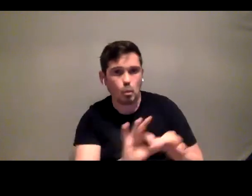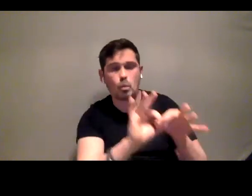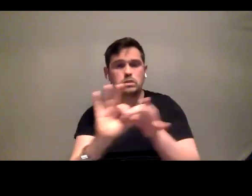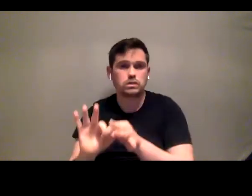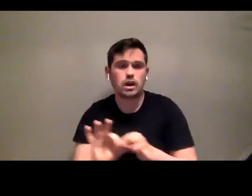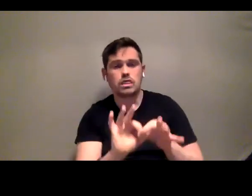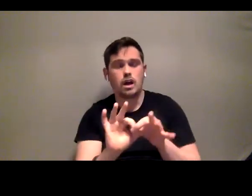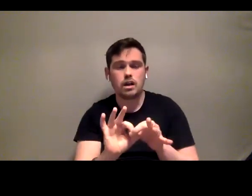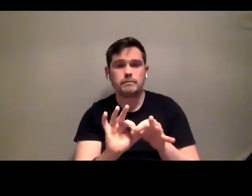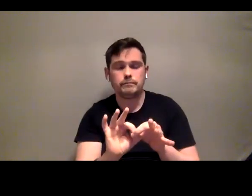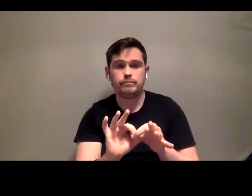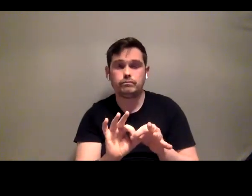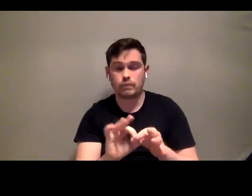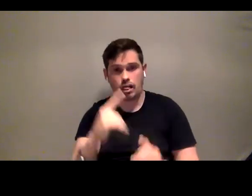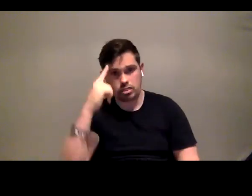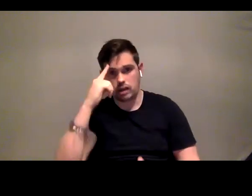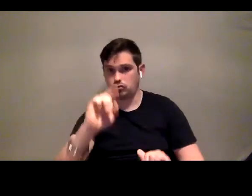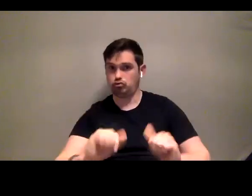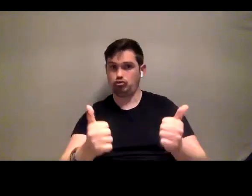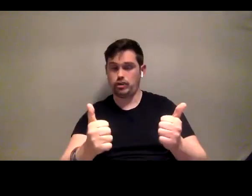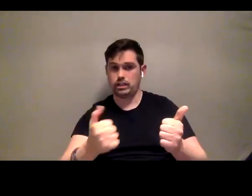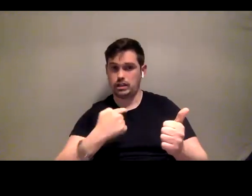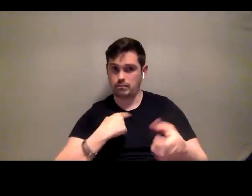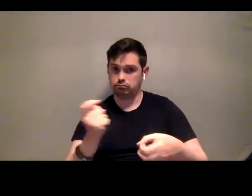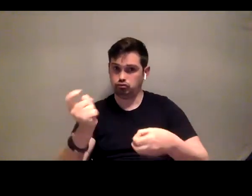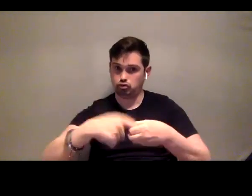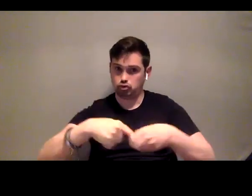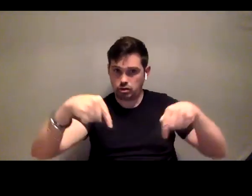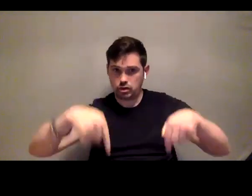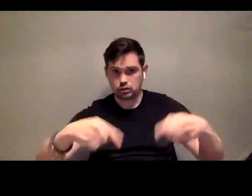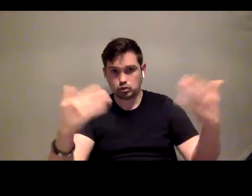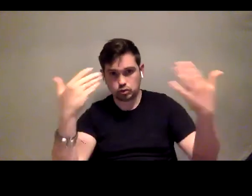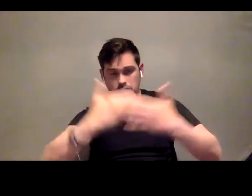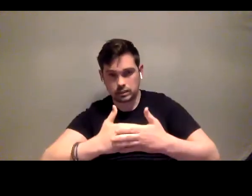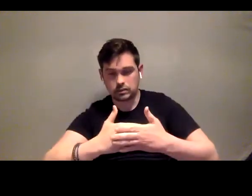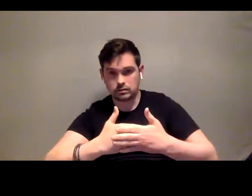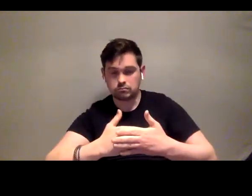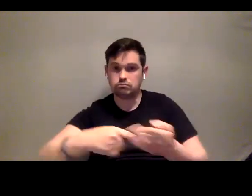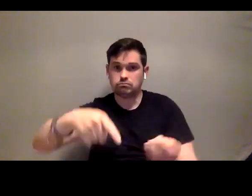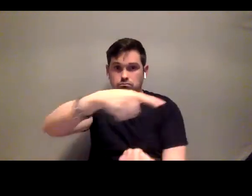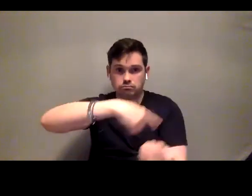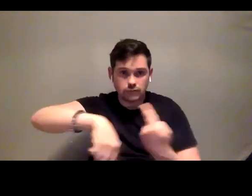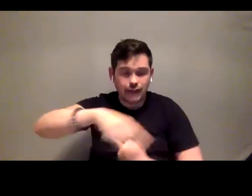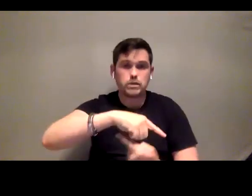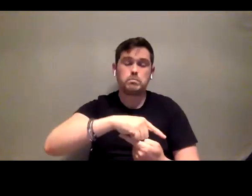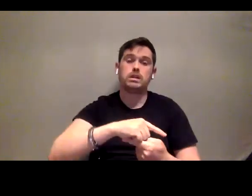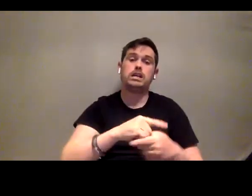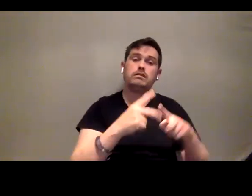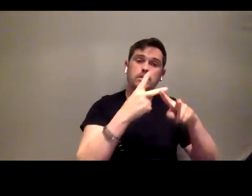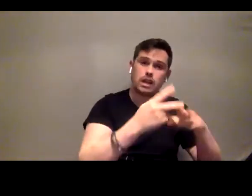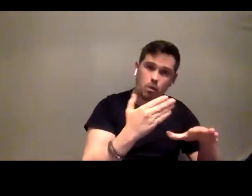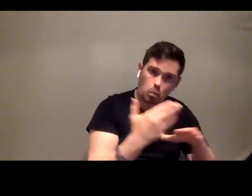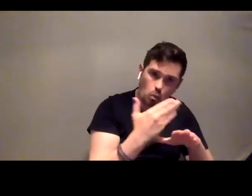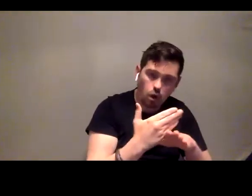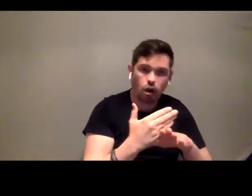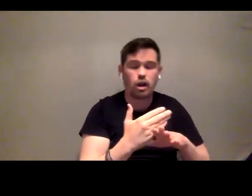to be part of this tonight, because I think it's an example of exactly that kind of solidarity that we need to see, where, you know, you've got care worker, health worker, nature